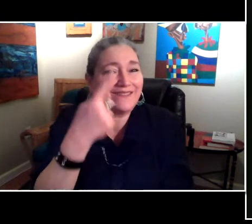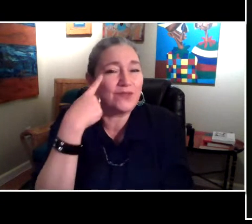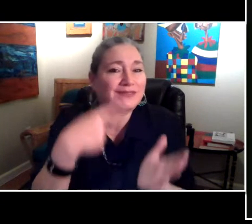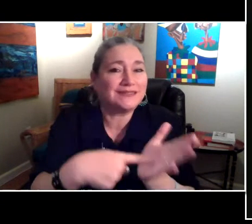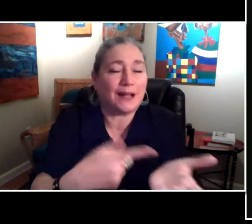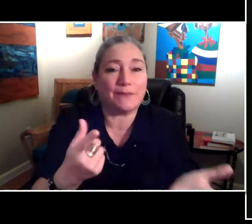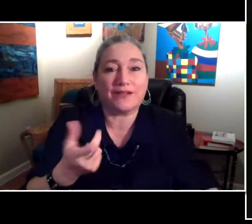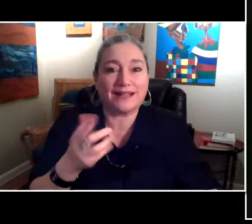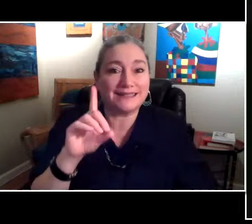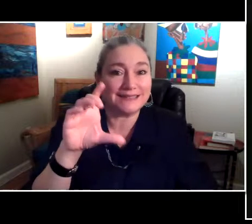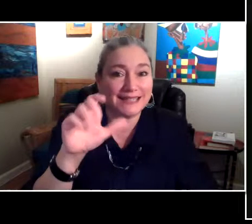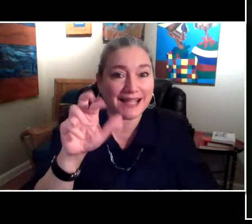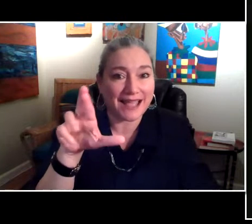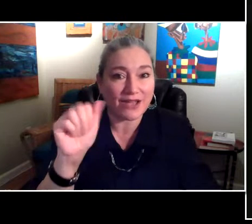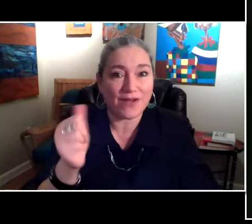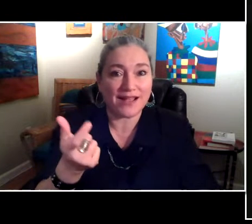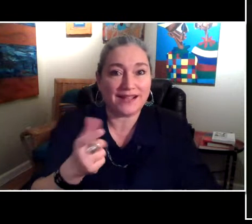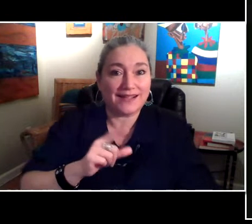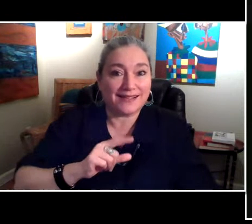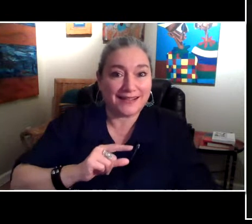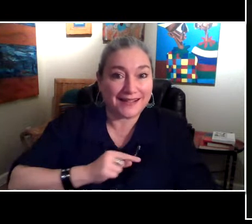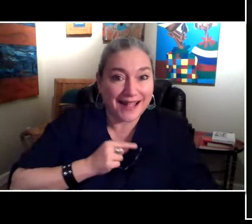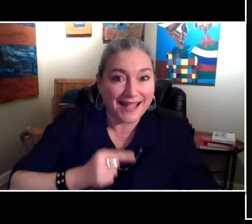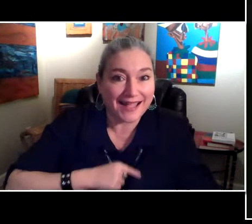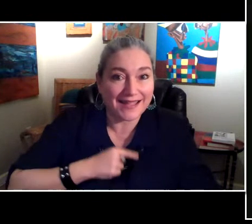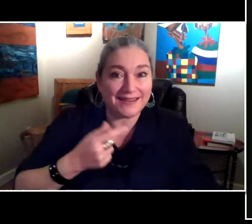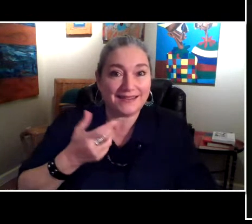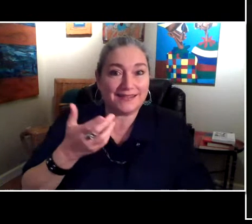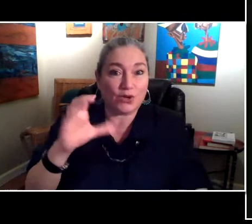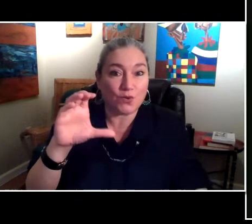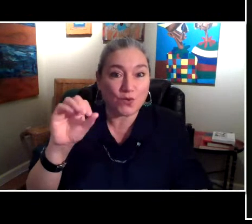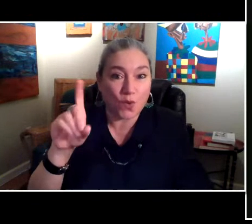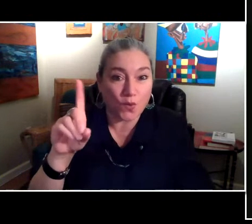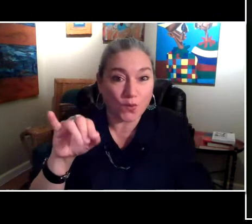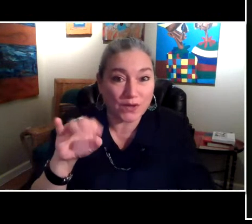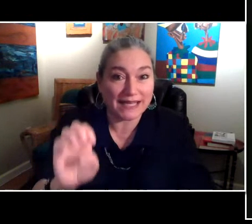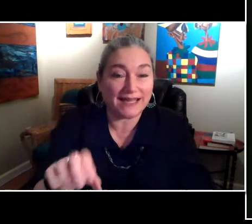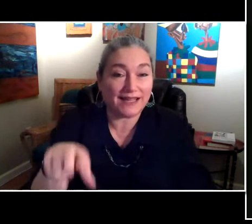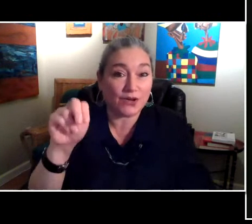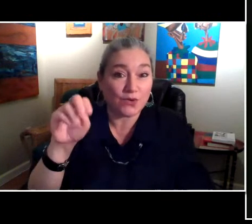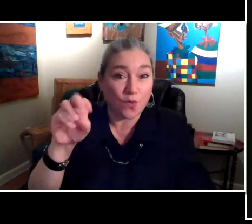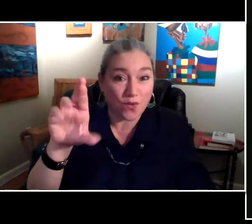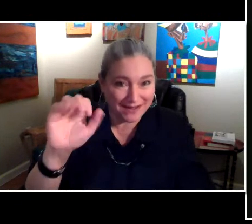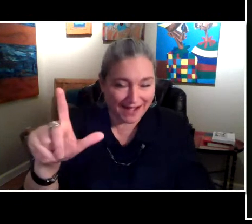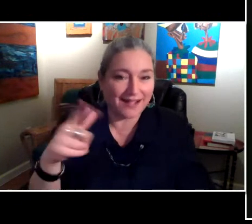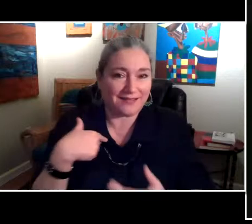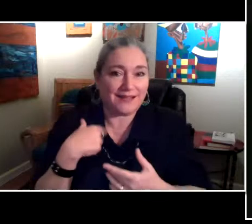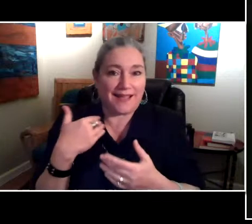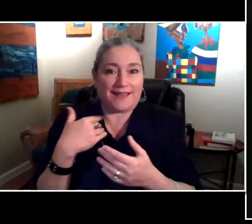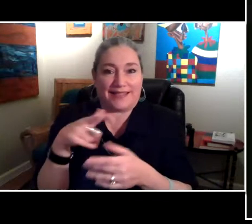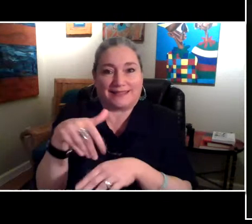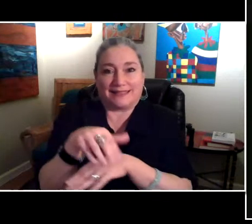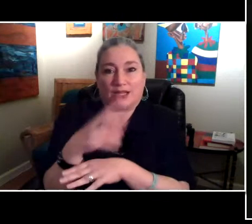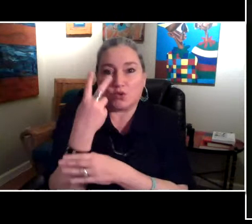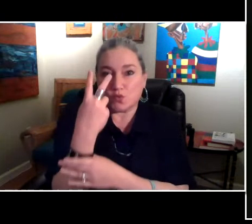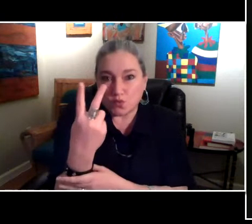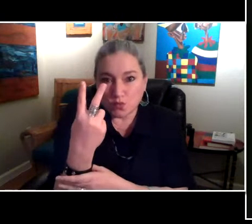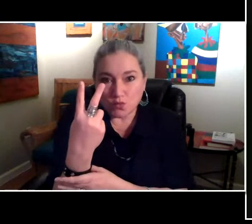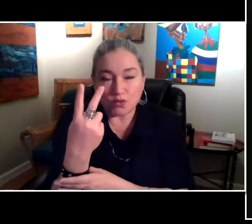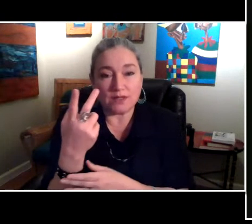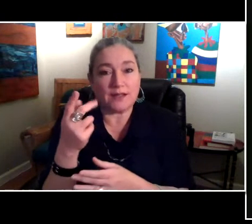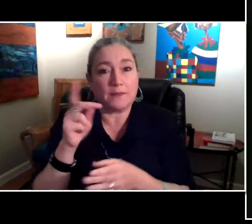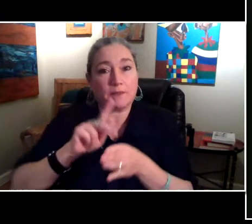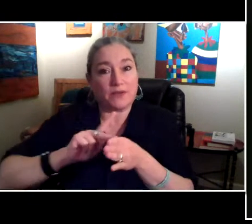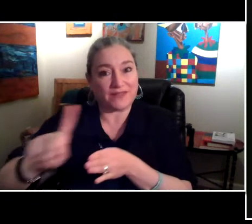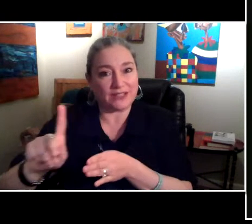the Coalition of Deaf Services for Advocacy. You may be familiar with CODI and